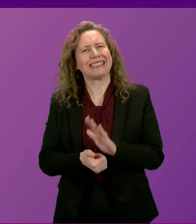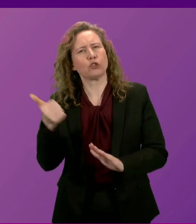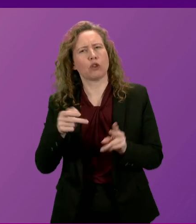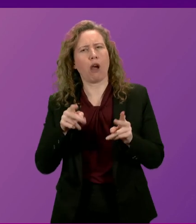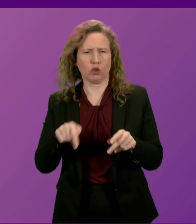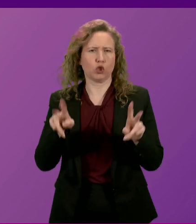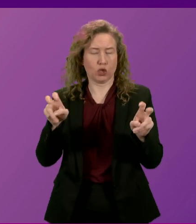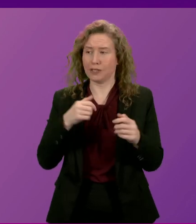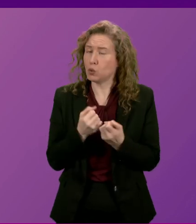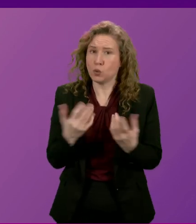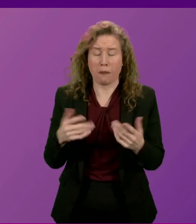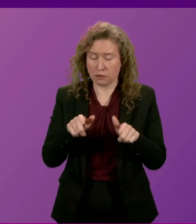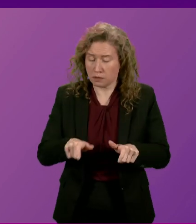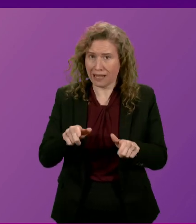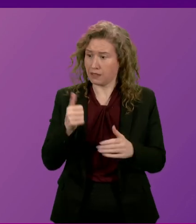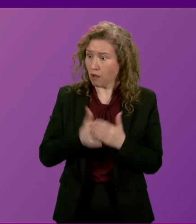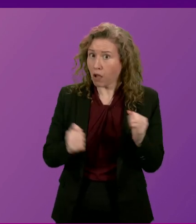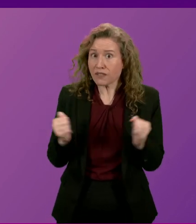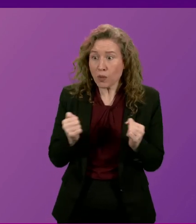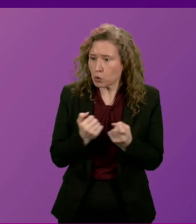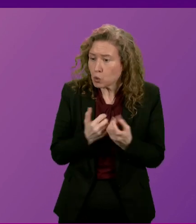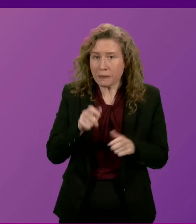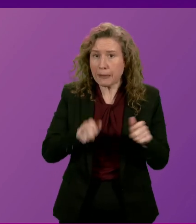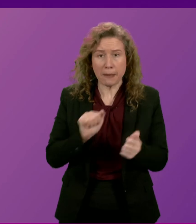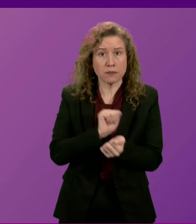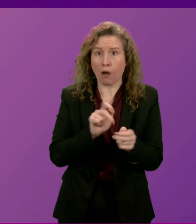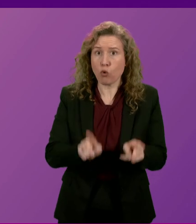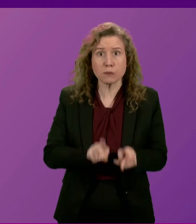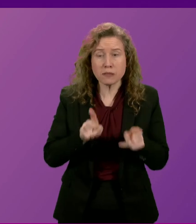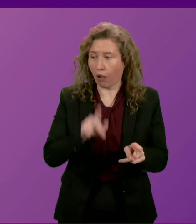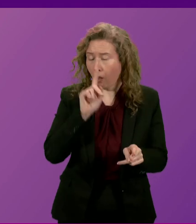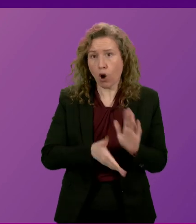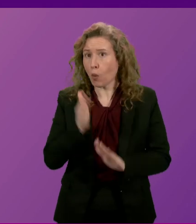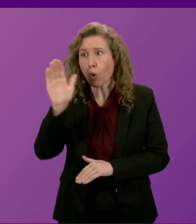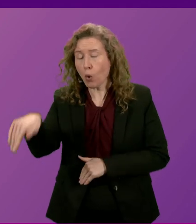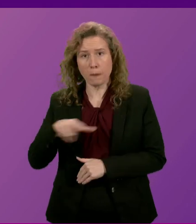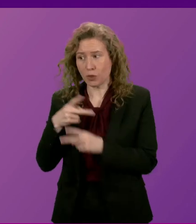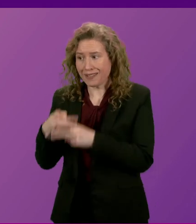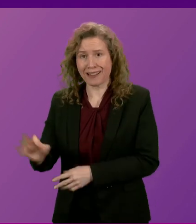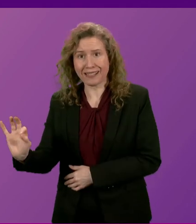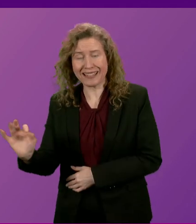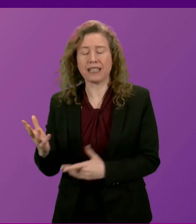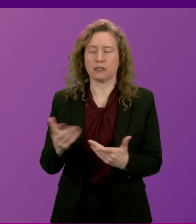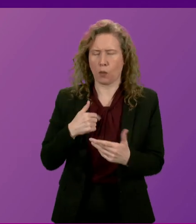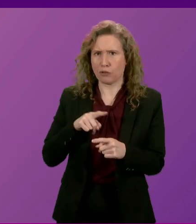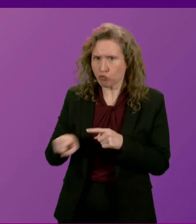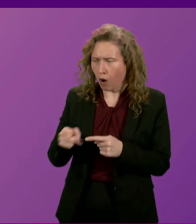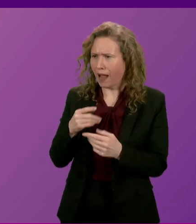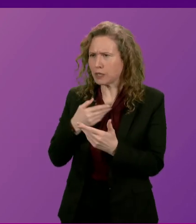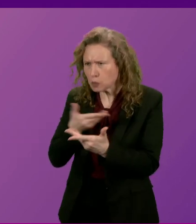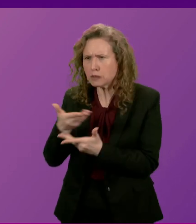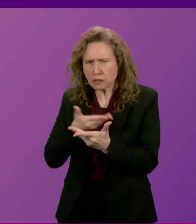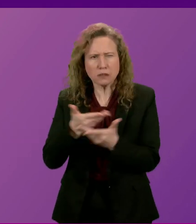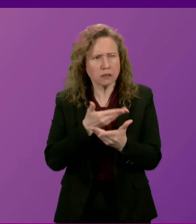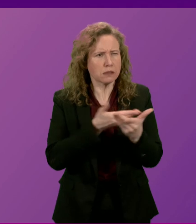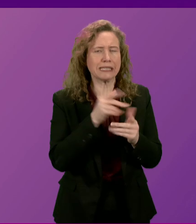it's at too high a level for the start of winter, so I'm deeply concerned about that issue. We are trying to work individually with partnerships to reduce